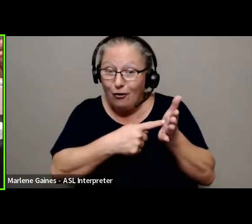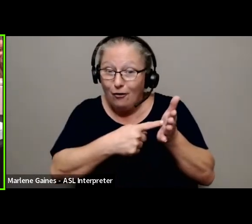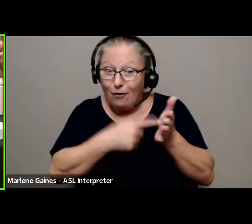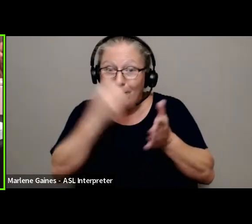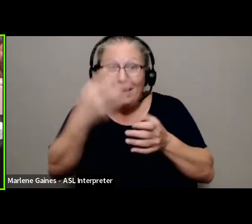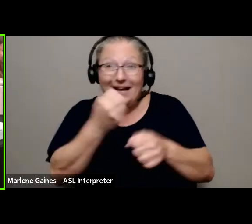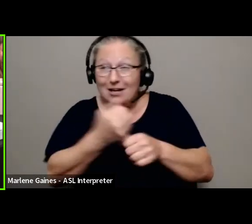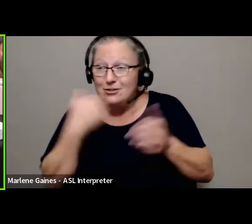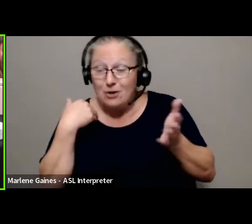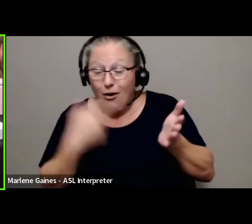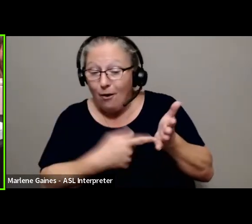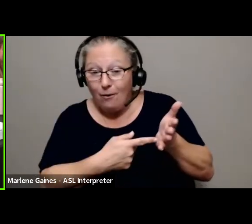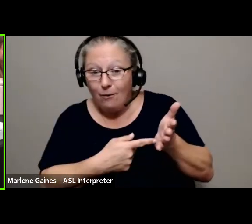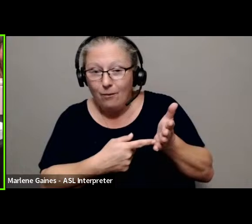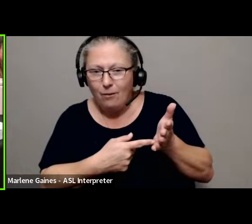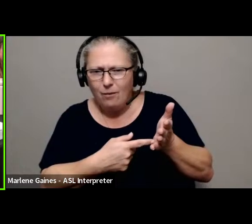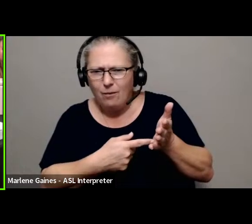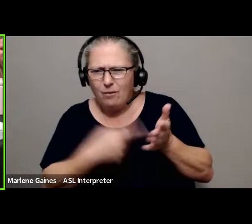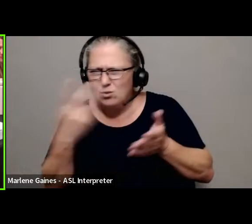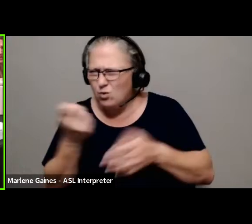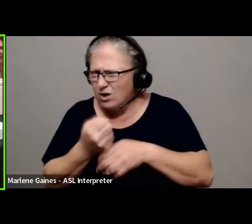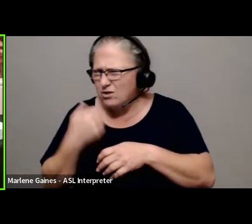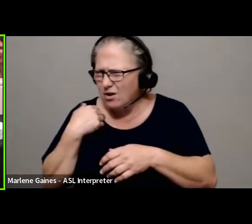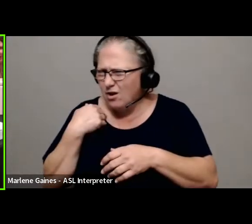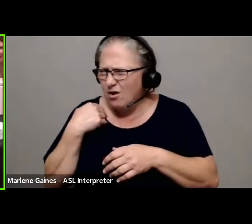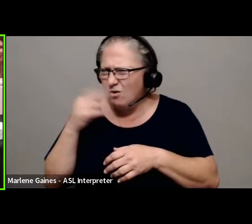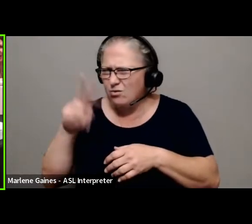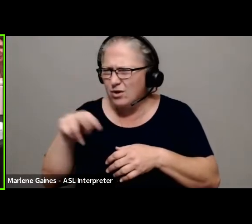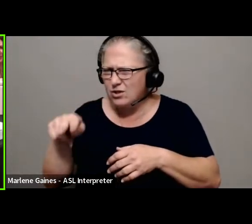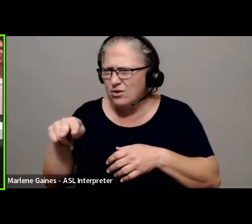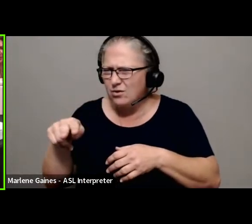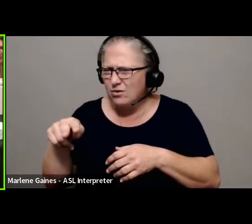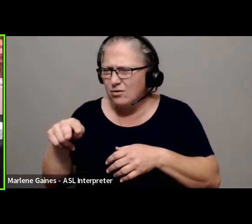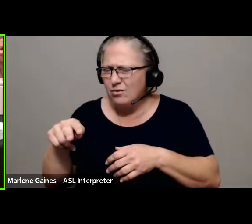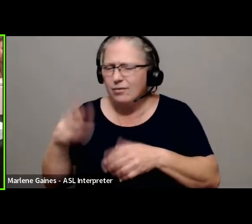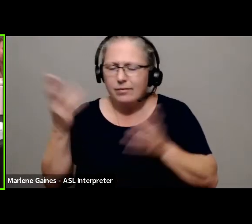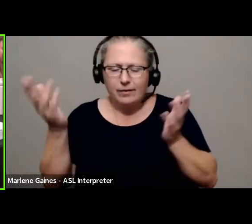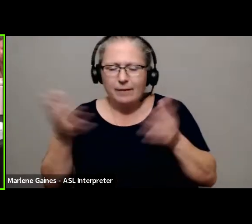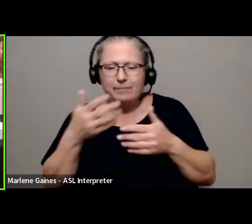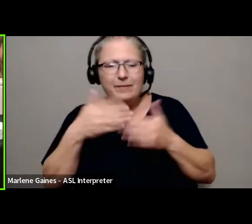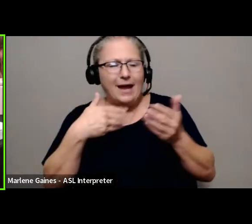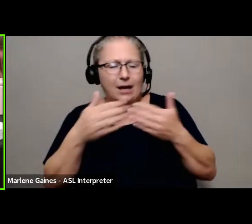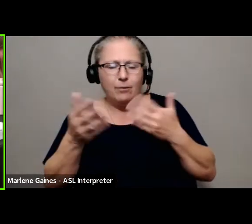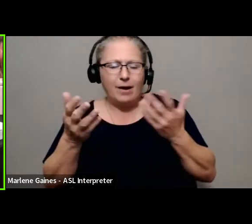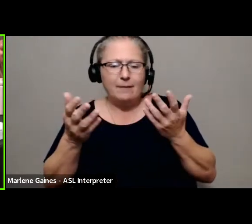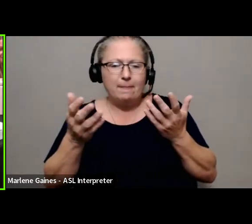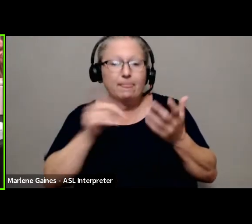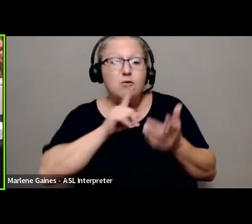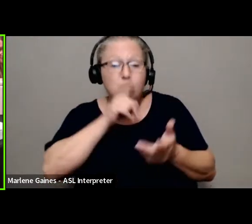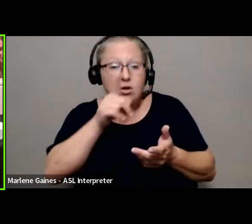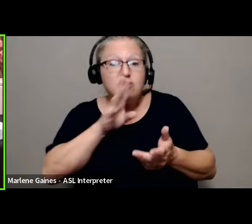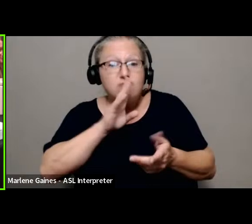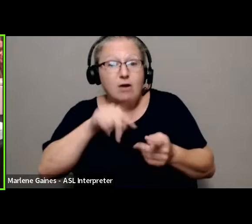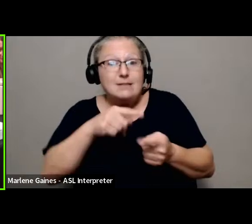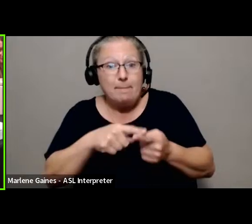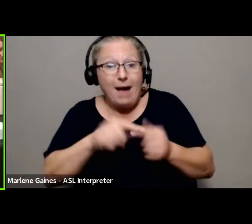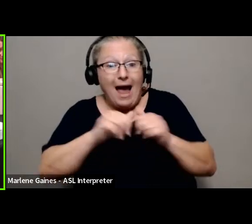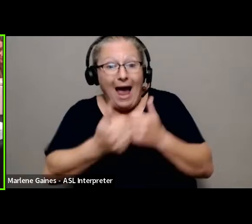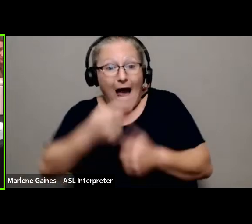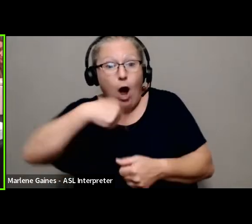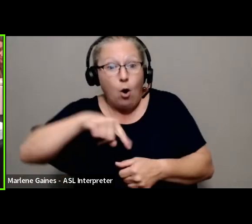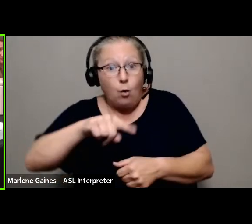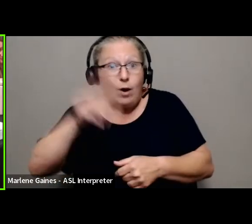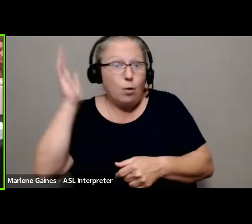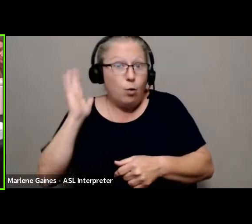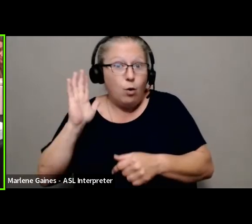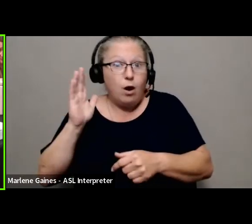ago, was it a couple of years ago or 22? Yeah. It was Okay. Anyway, really talks about how we were